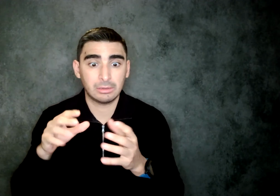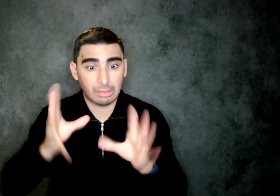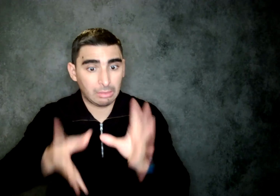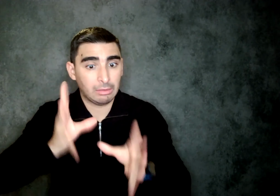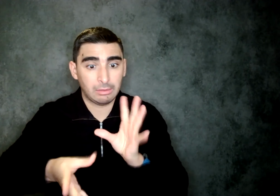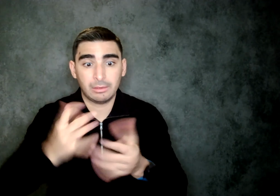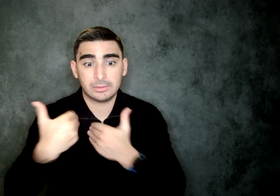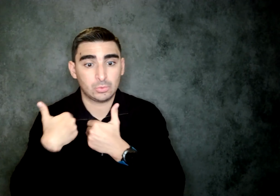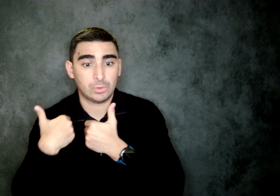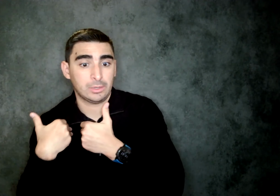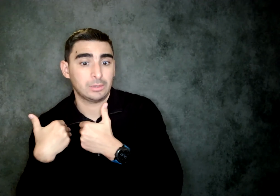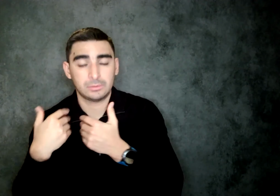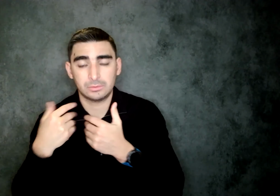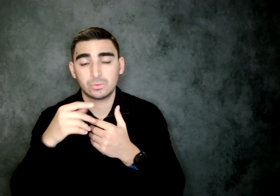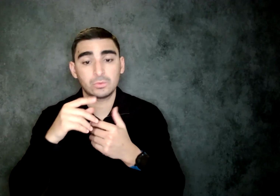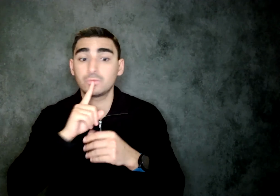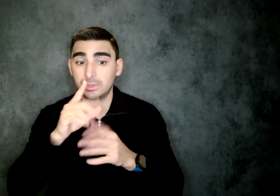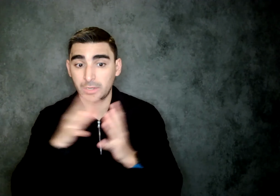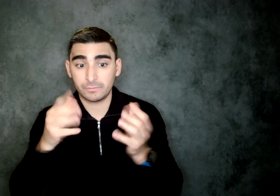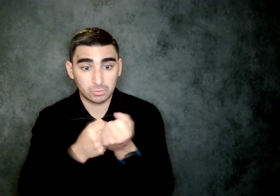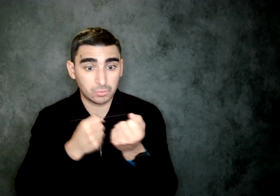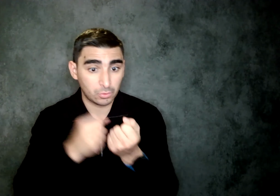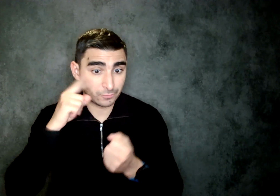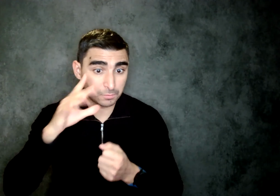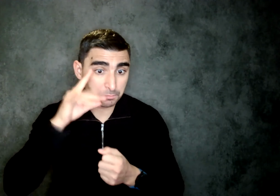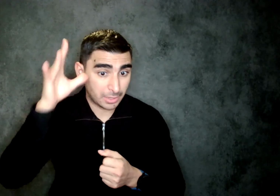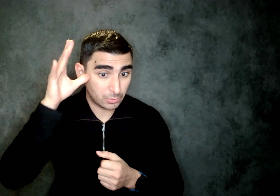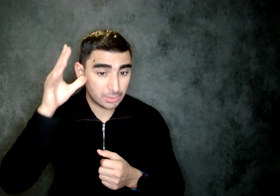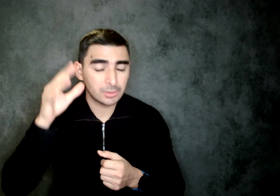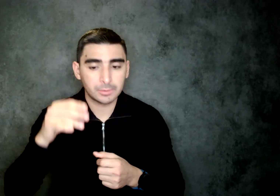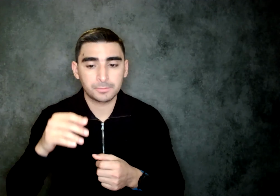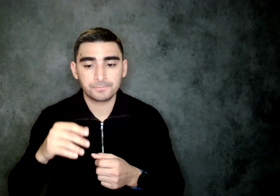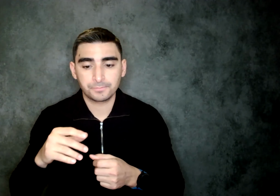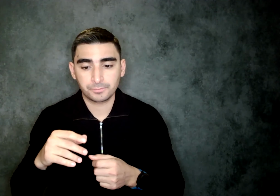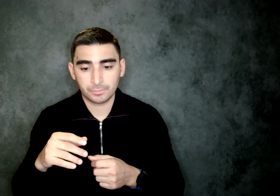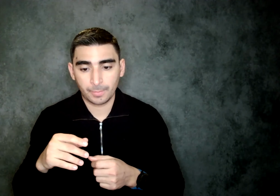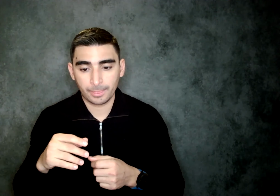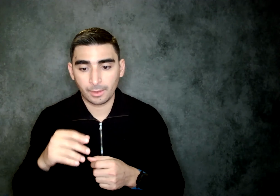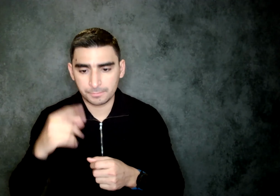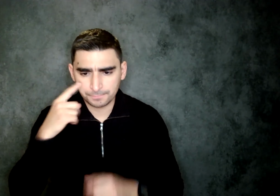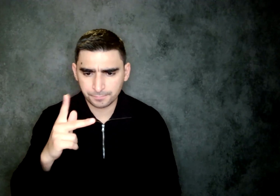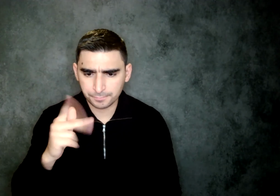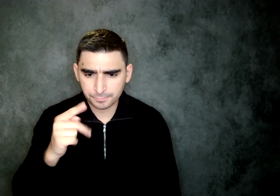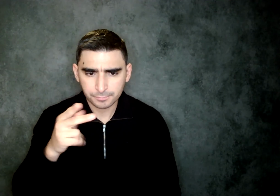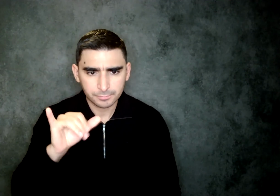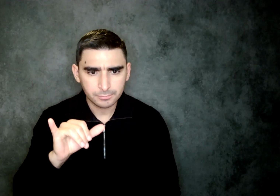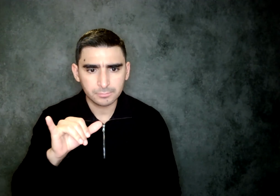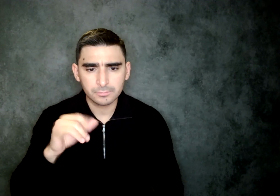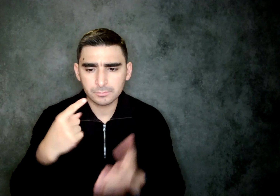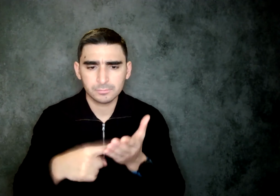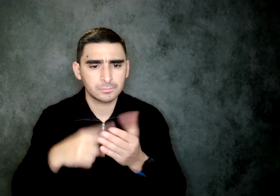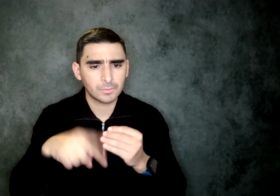parent supports, whether it's, you know, I think Kathy was talking about the